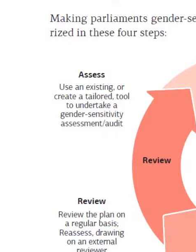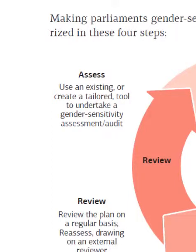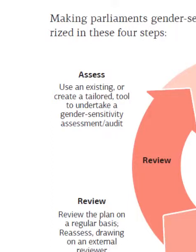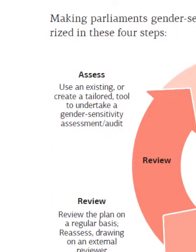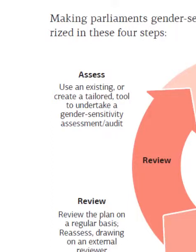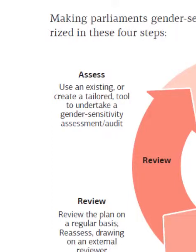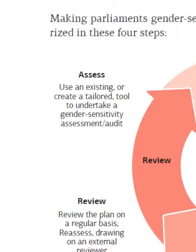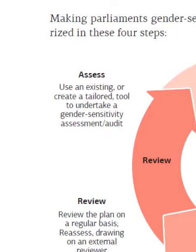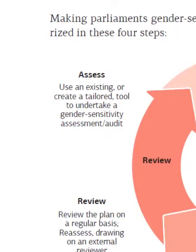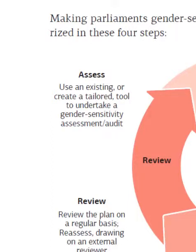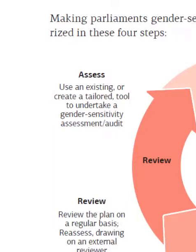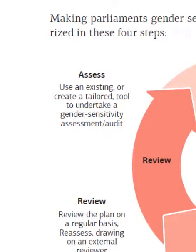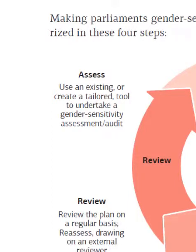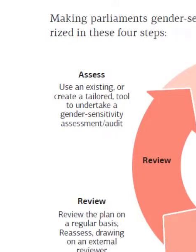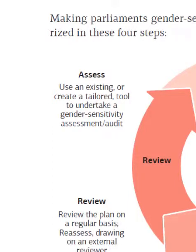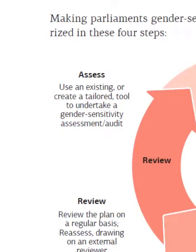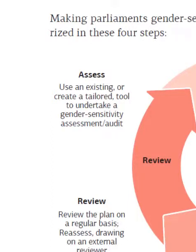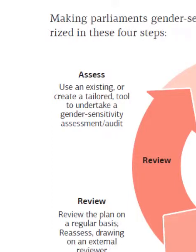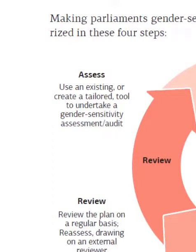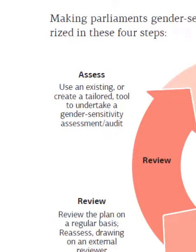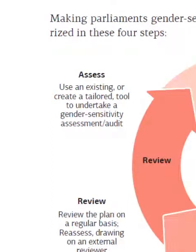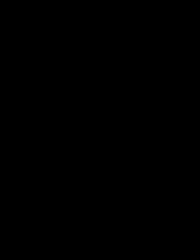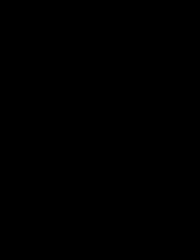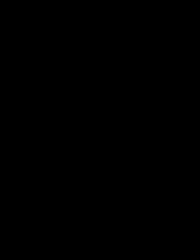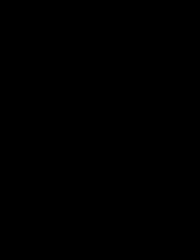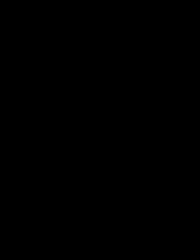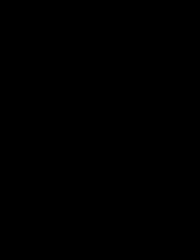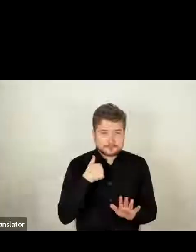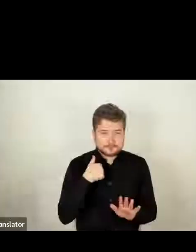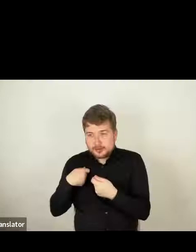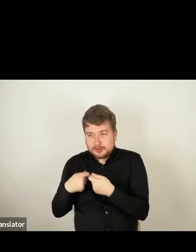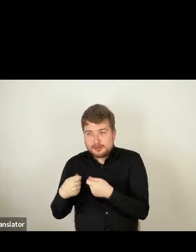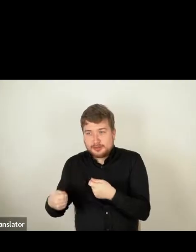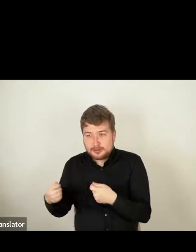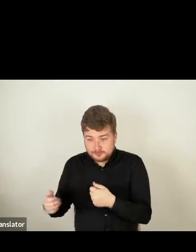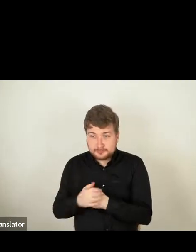the line and, of course, take any questions if there are any.